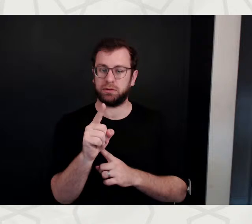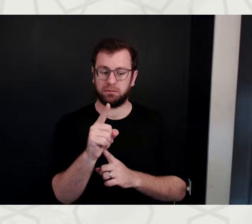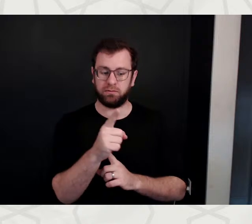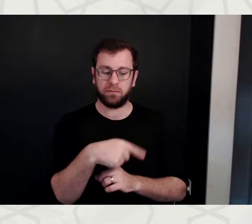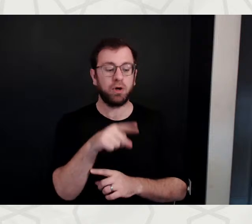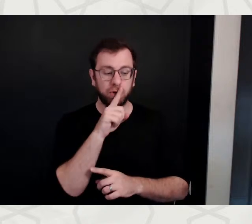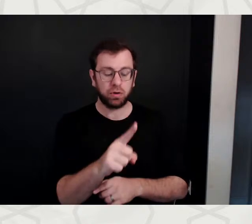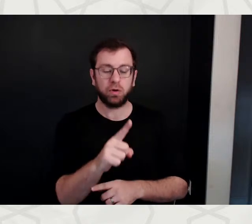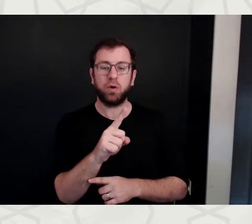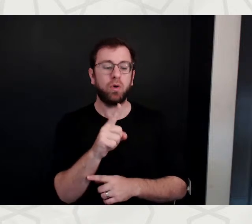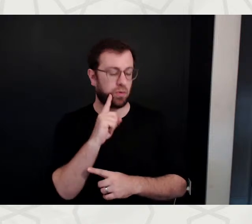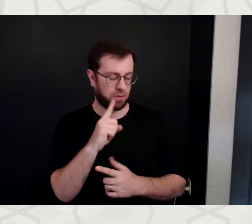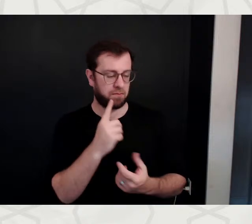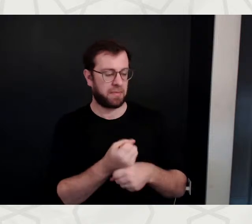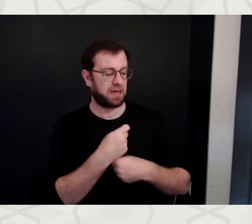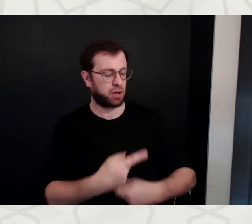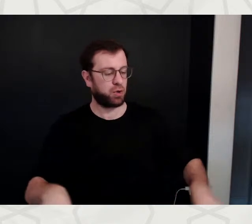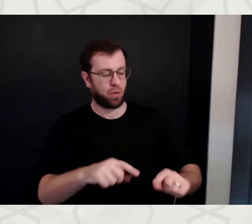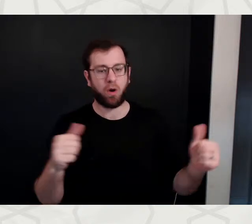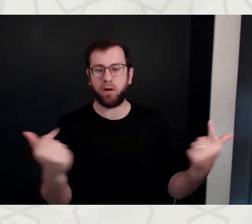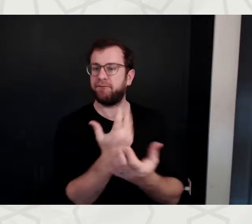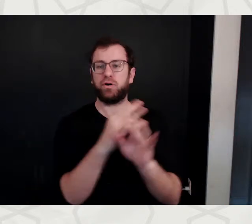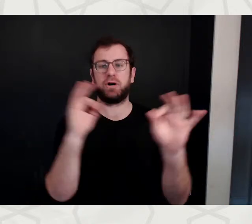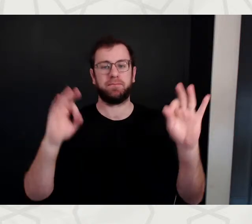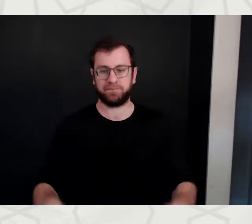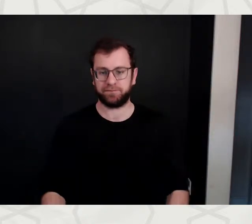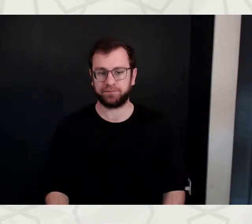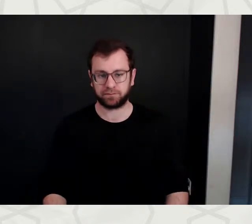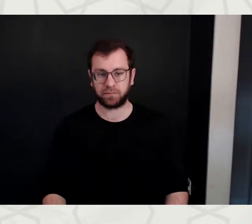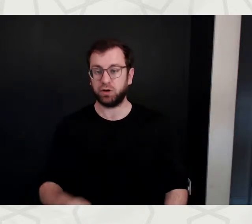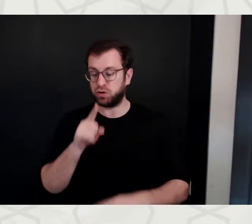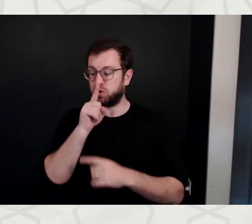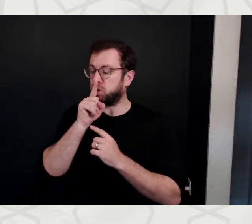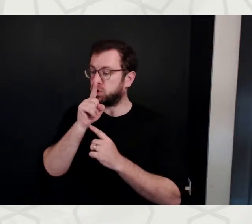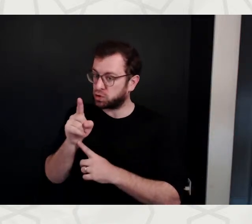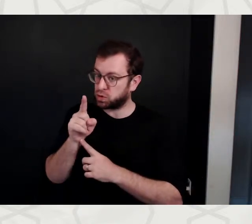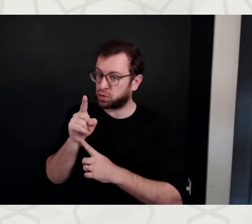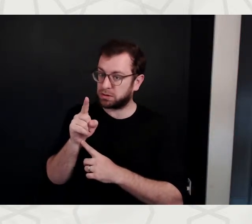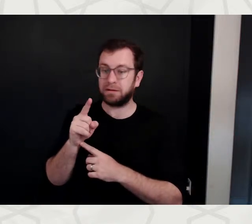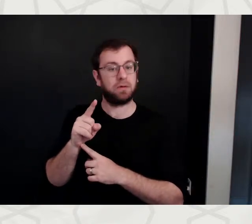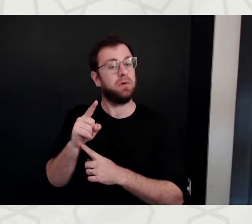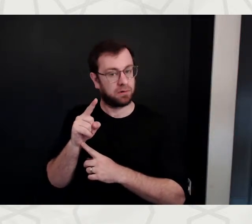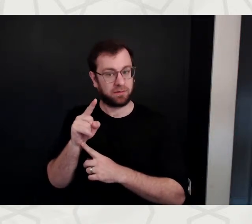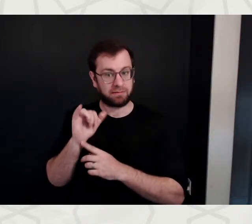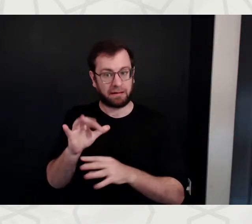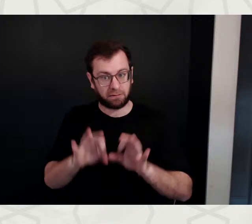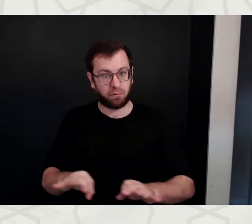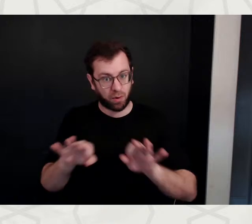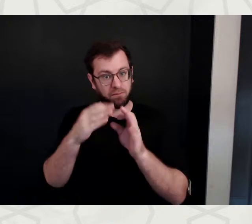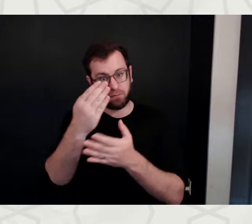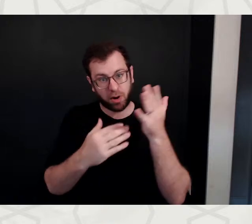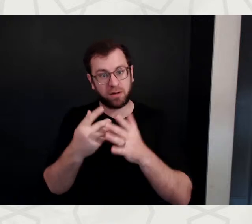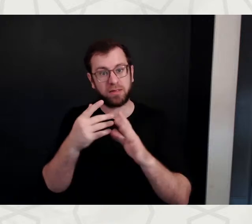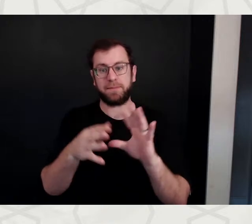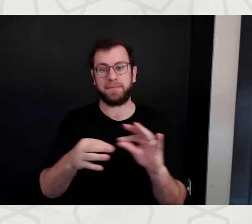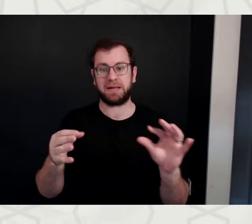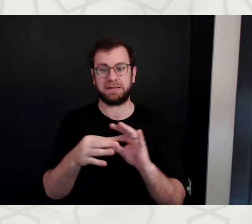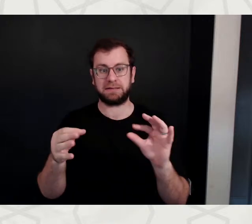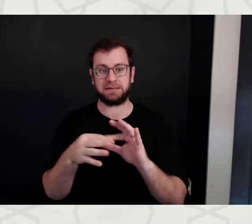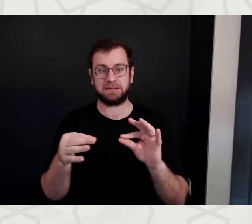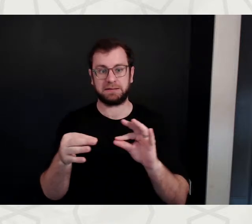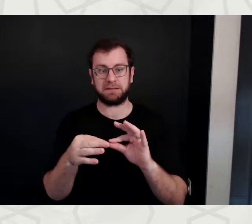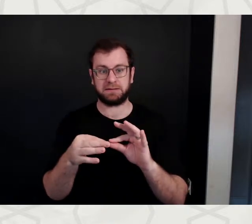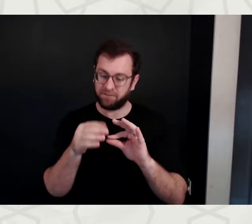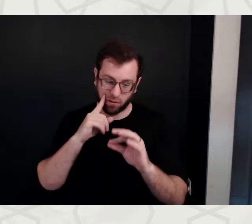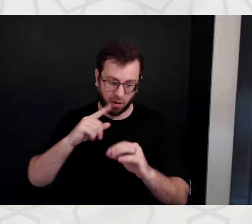will set you free. And so truth has been a key part of the message of all of those